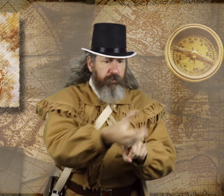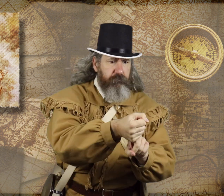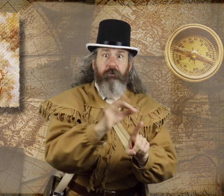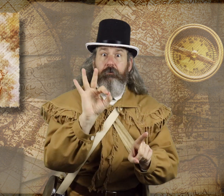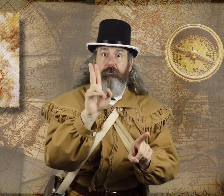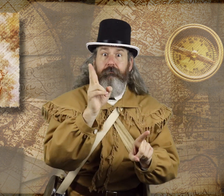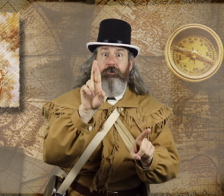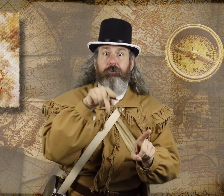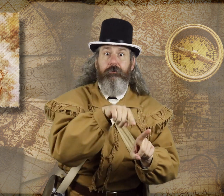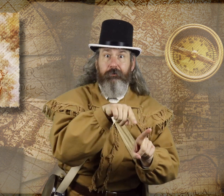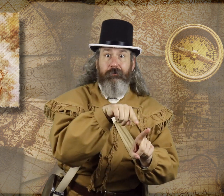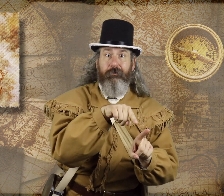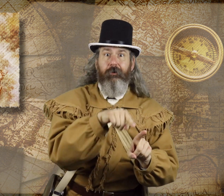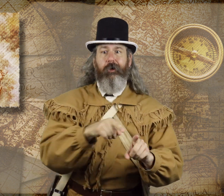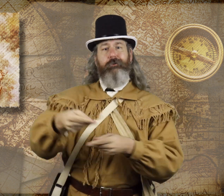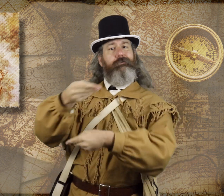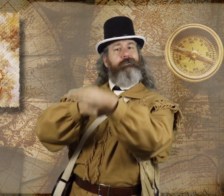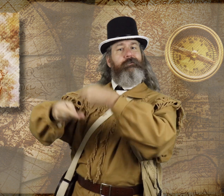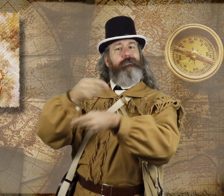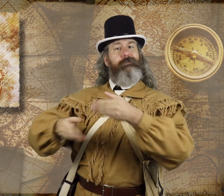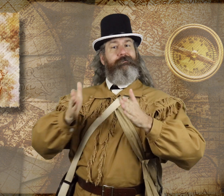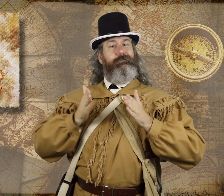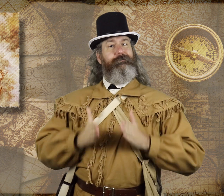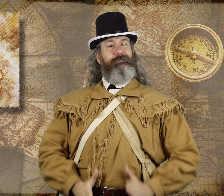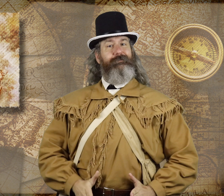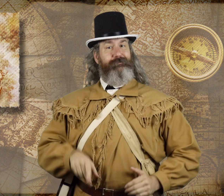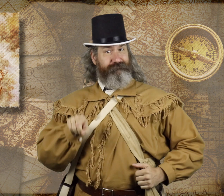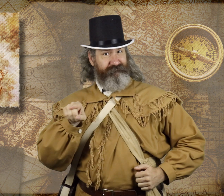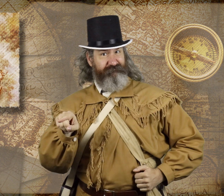trapper, and trader.